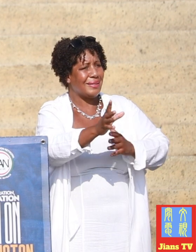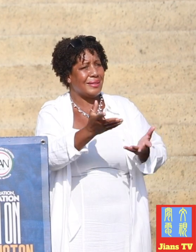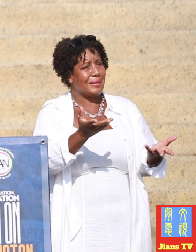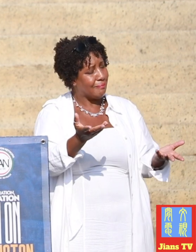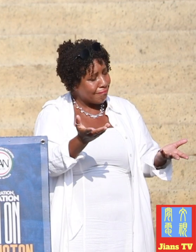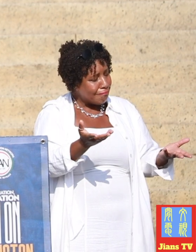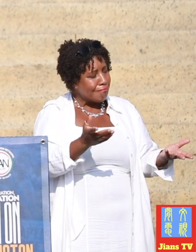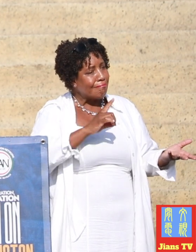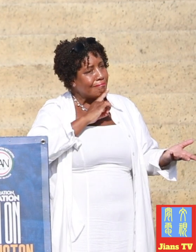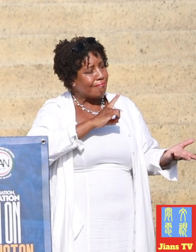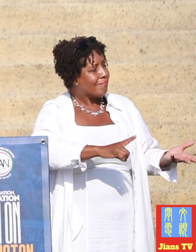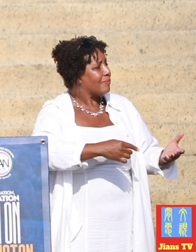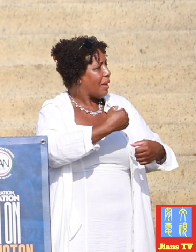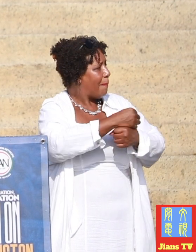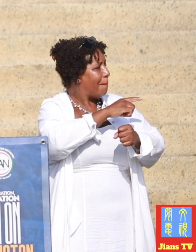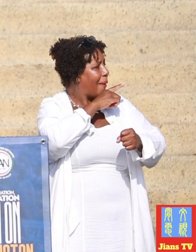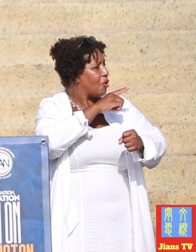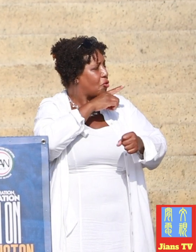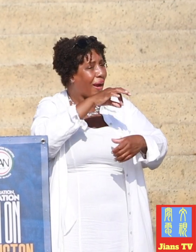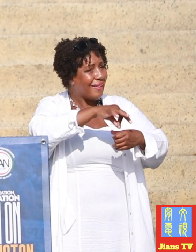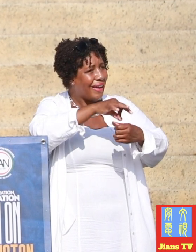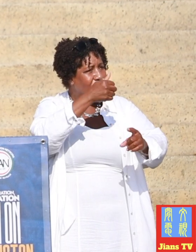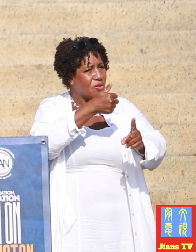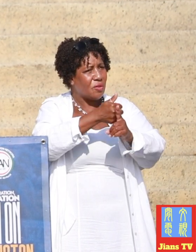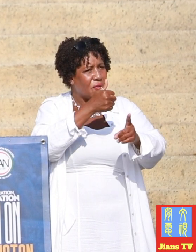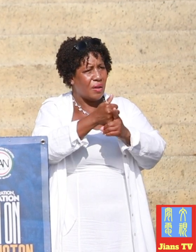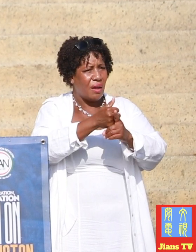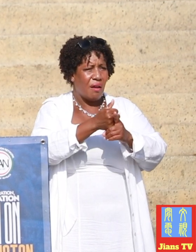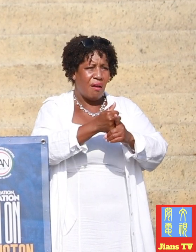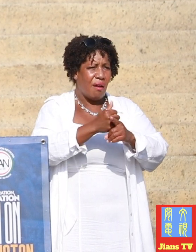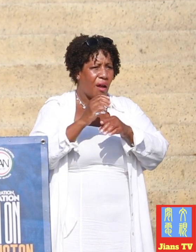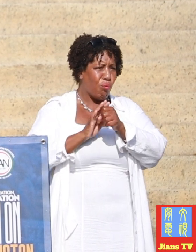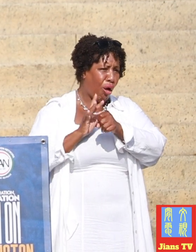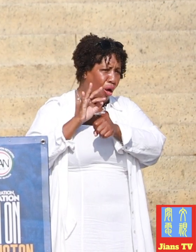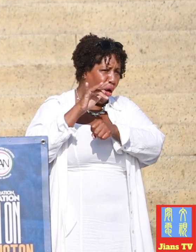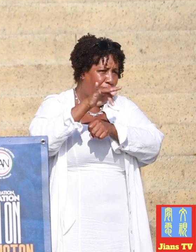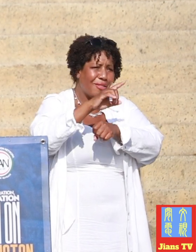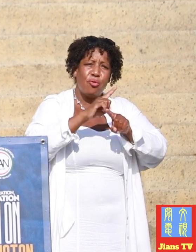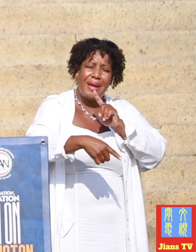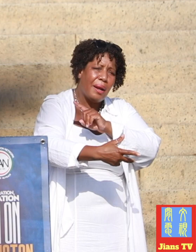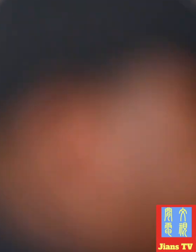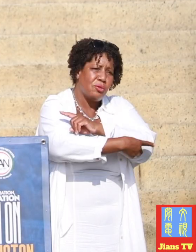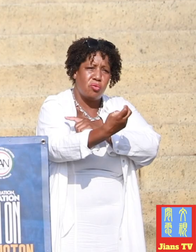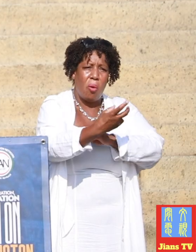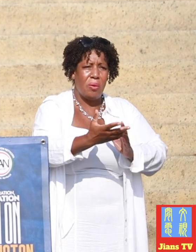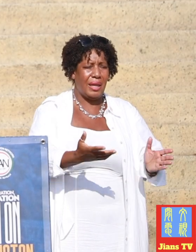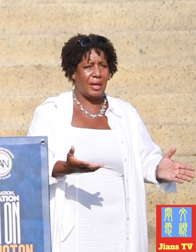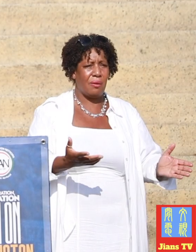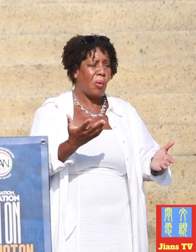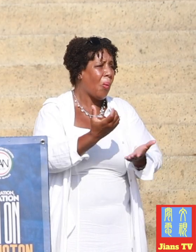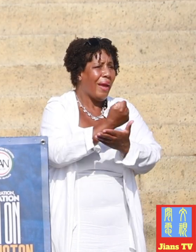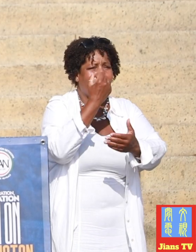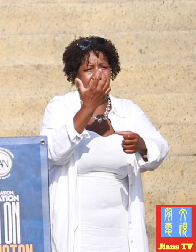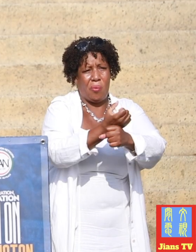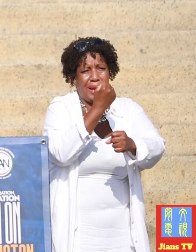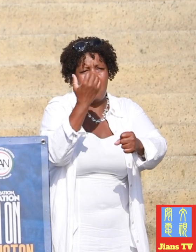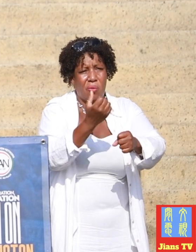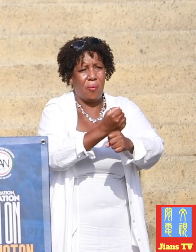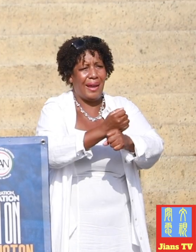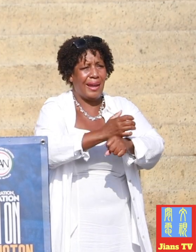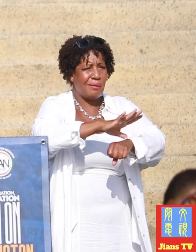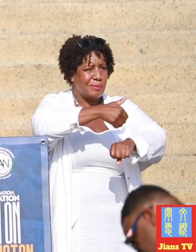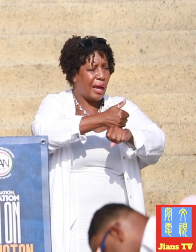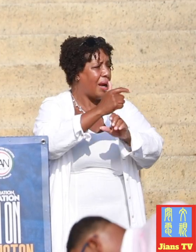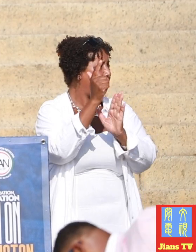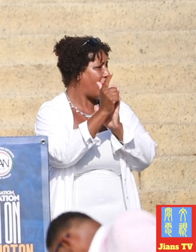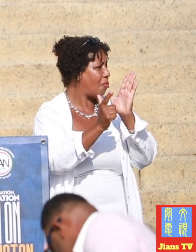Ultimately, we need to make sure that elections are so overwhelming they cannot be stolen. We need to win elections to enact these